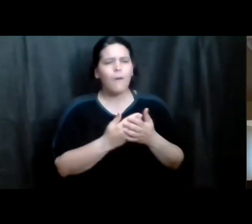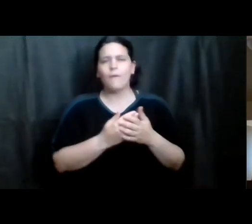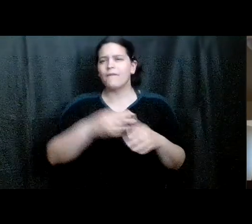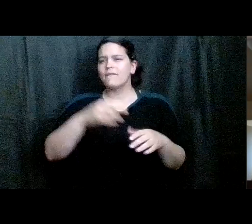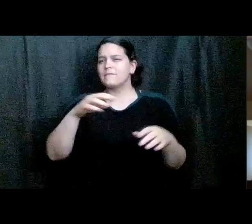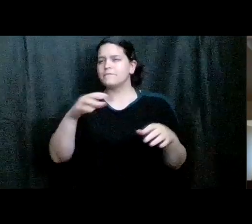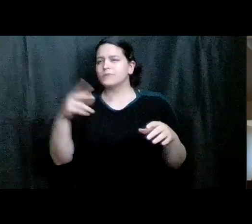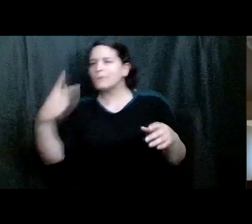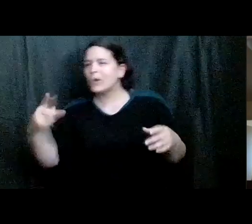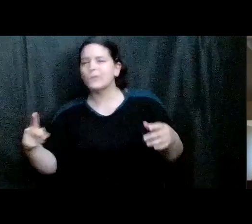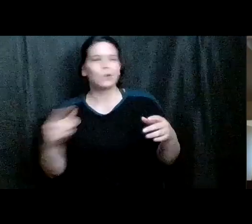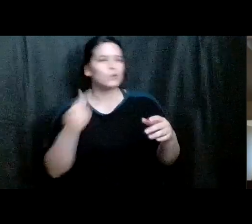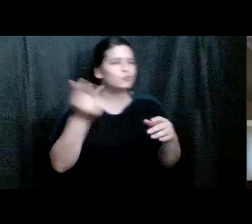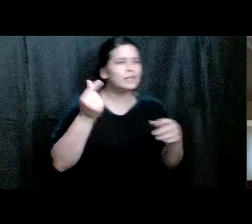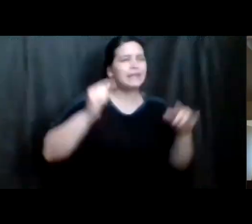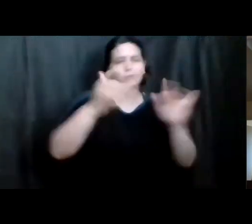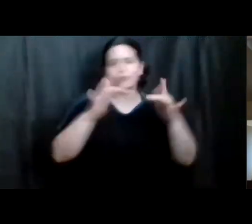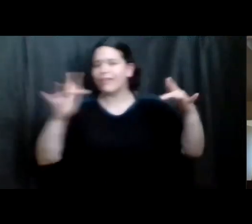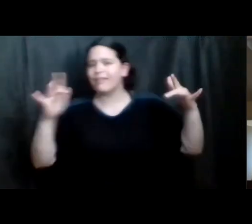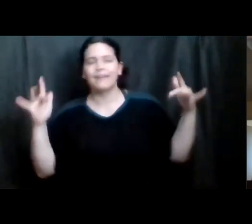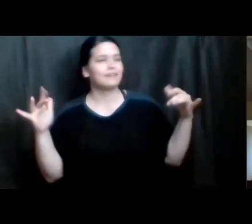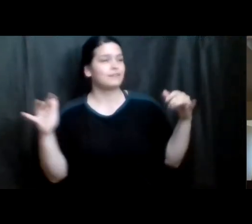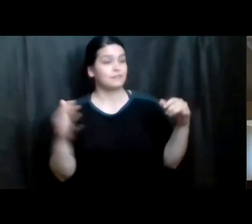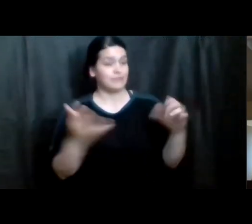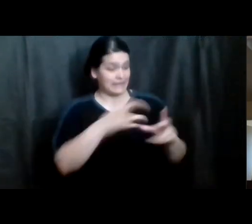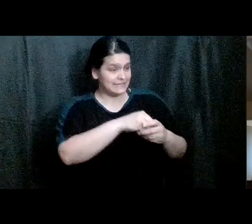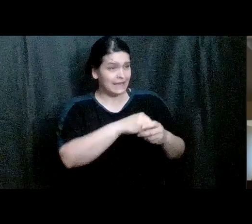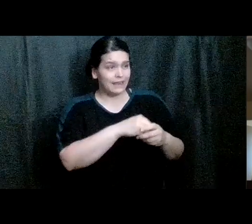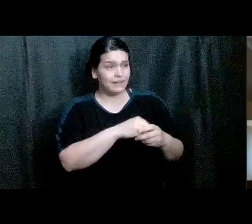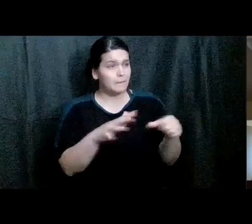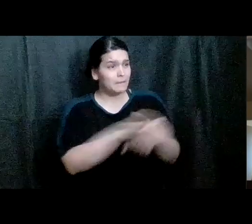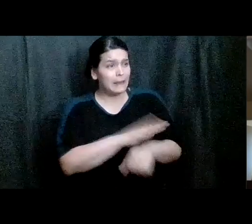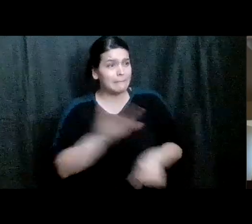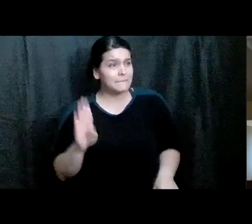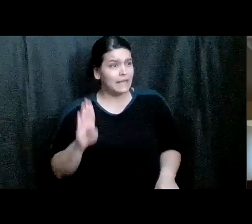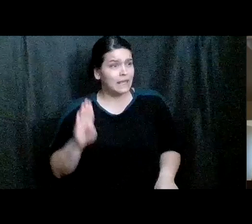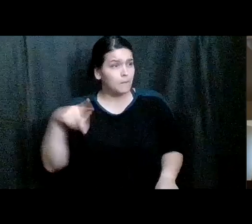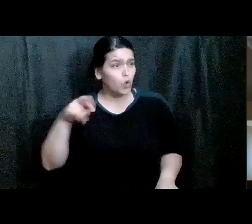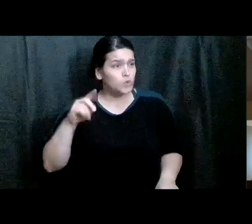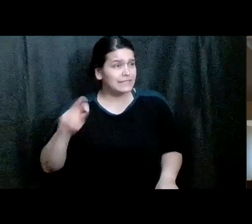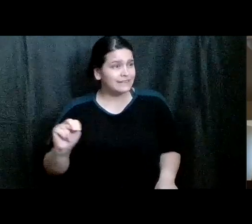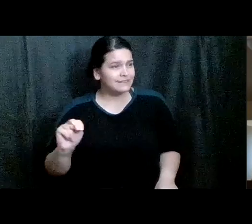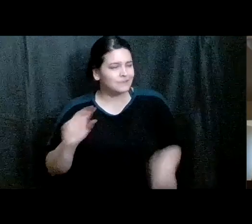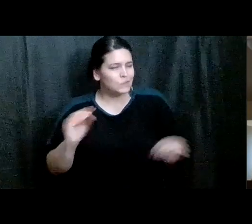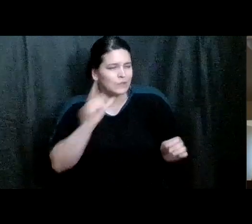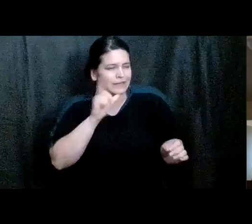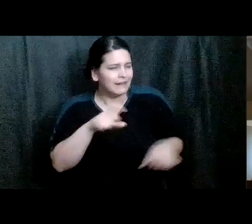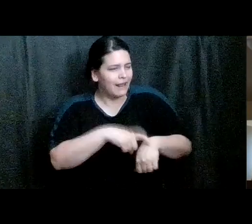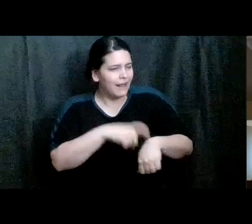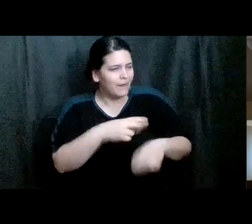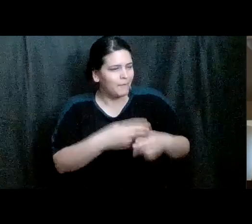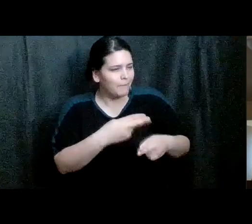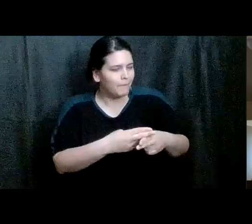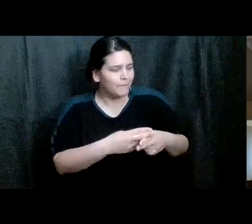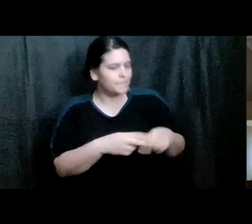brilliance, containing complete V proteins that needed no name, nurtured advanced civilizations that lived in lush